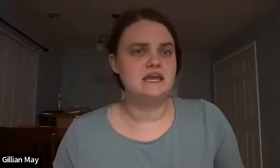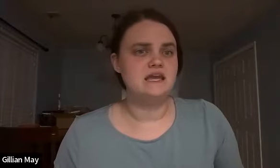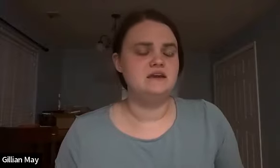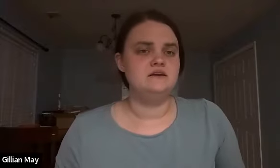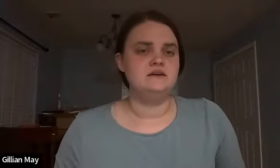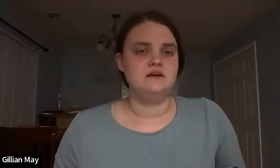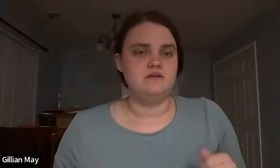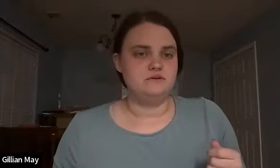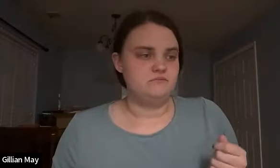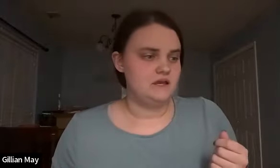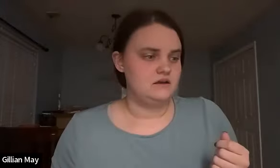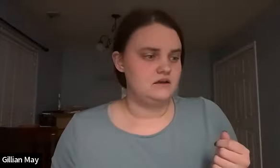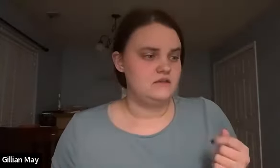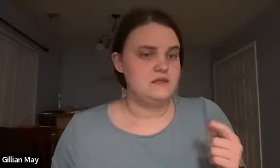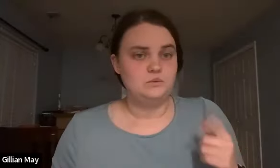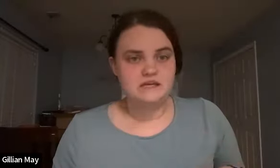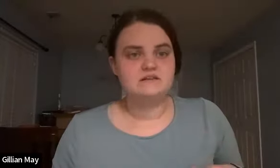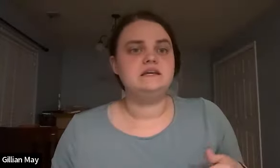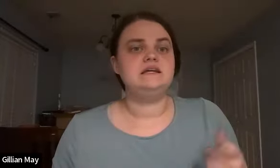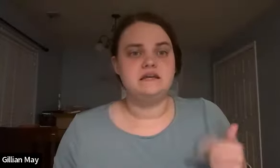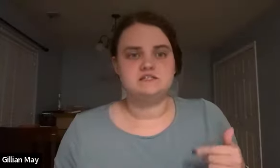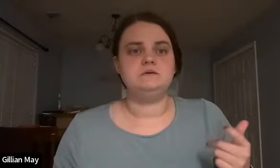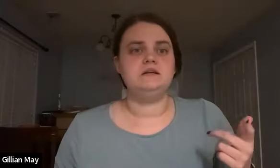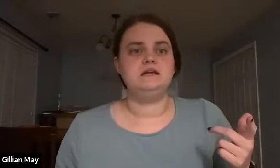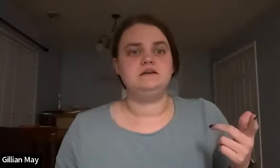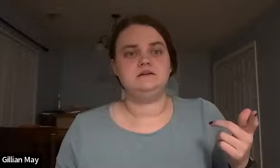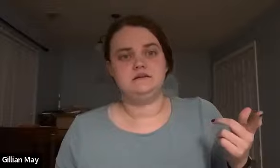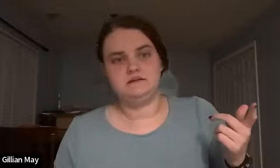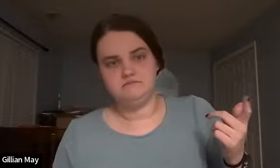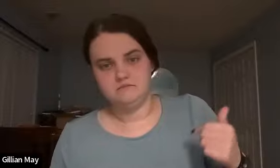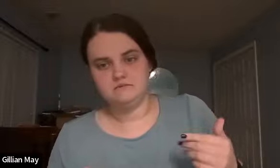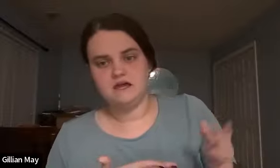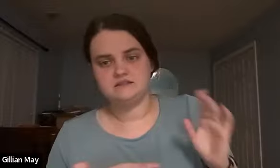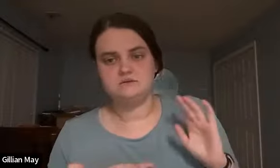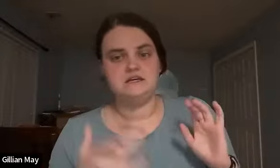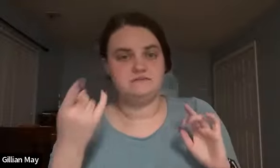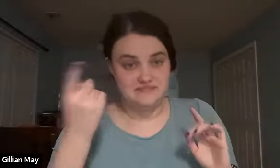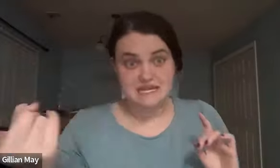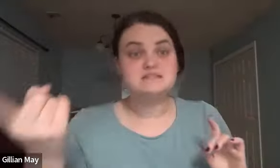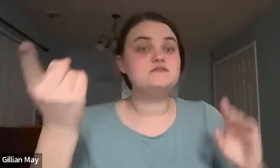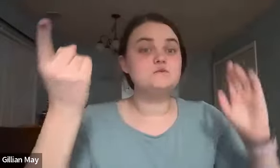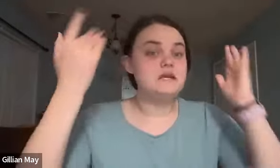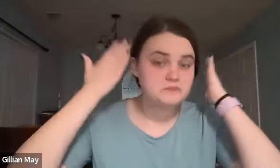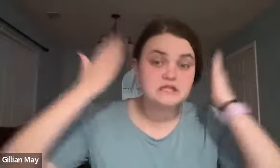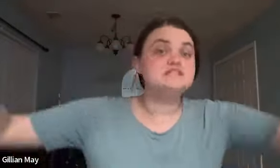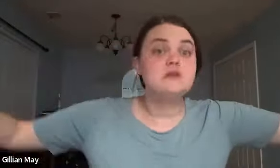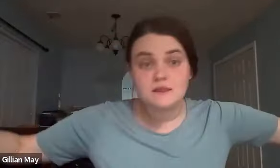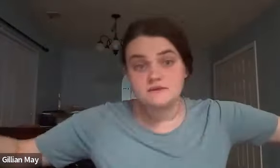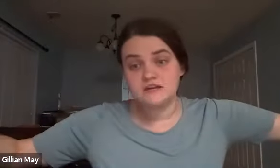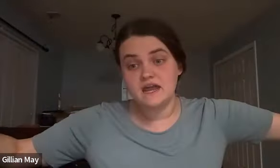day, and then weekly, next week, last week, days of the week. Please do not let me forget that. I